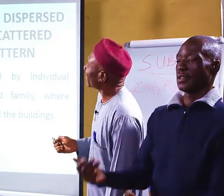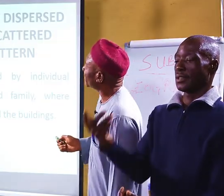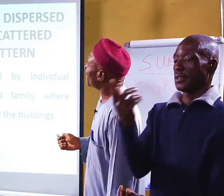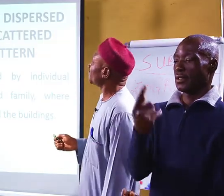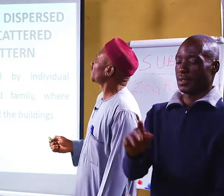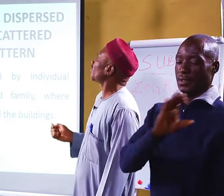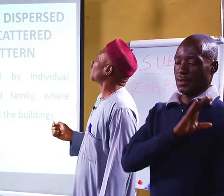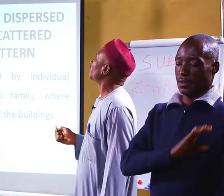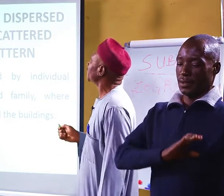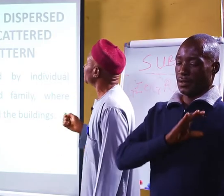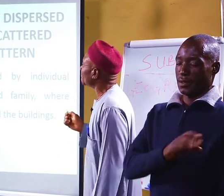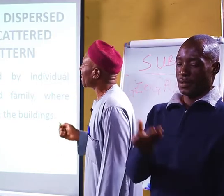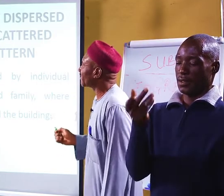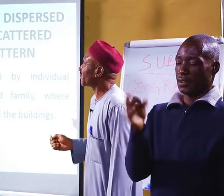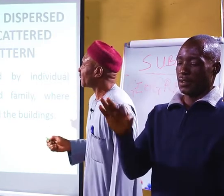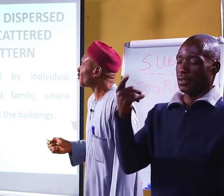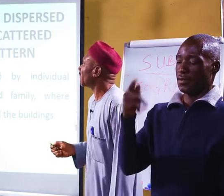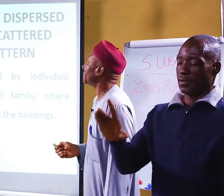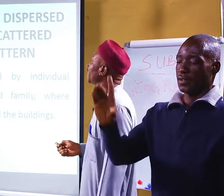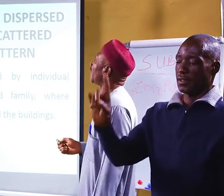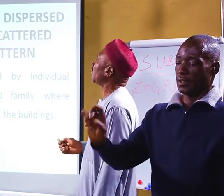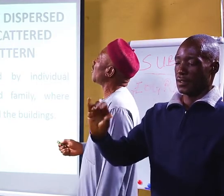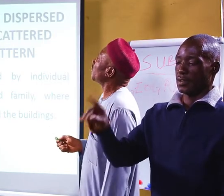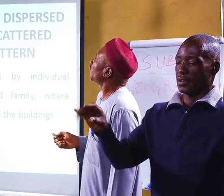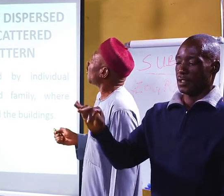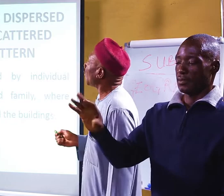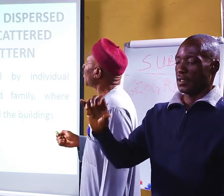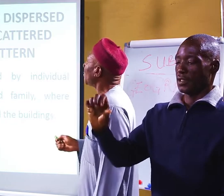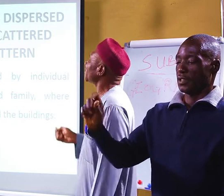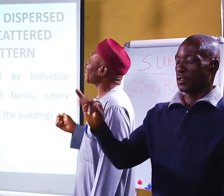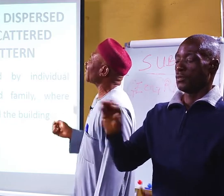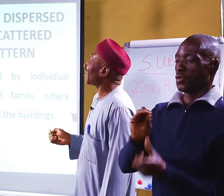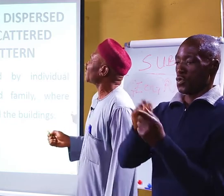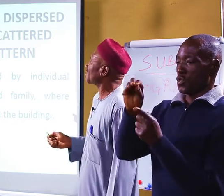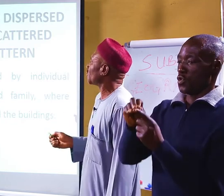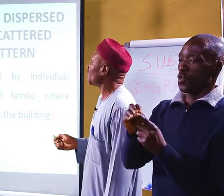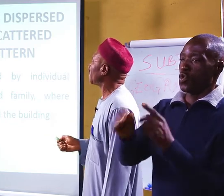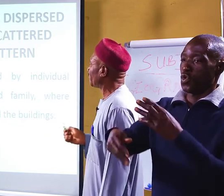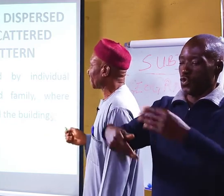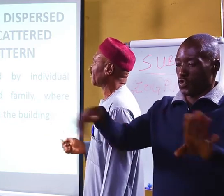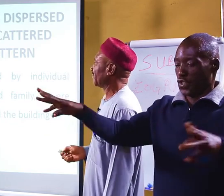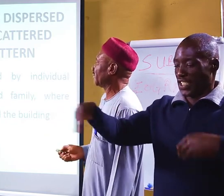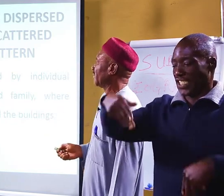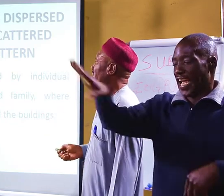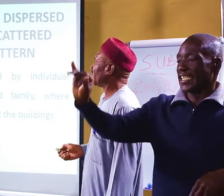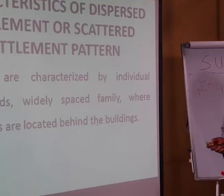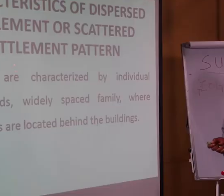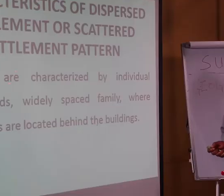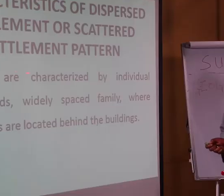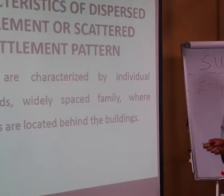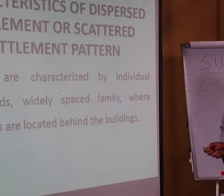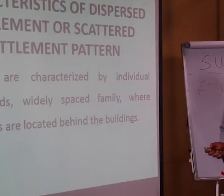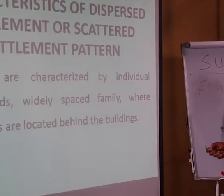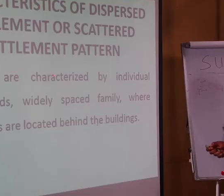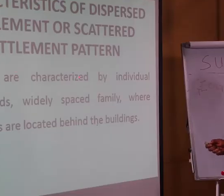the characteristics of dispersed settlement or scattered settlement pattern. They